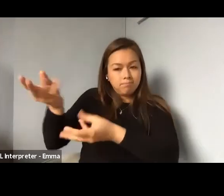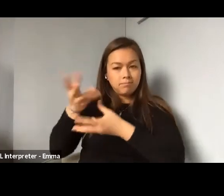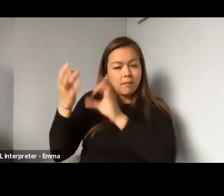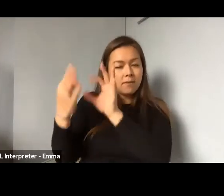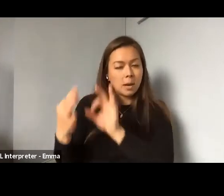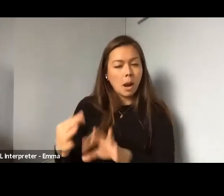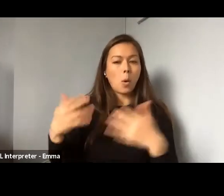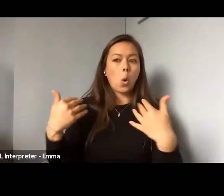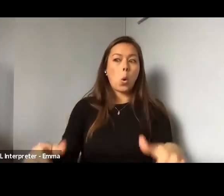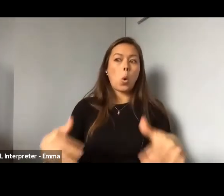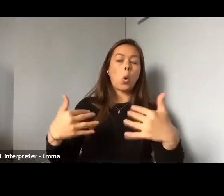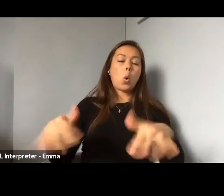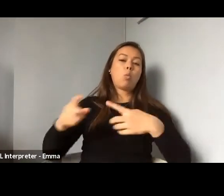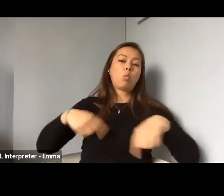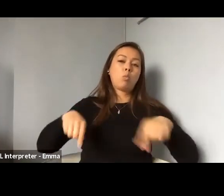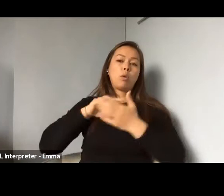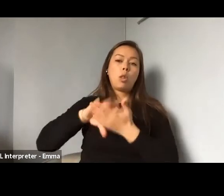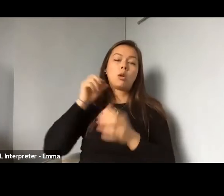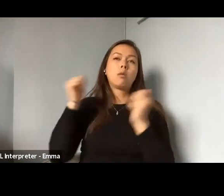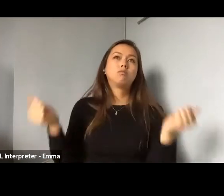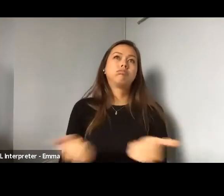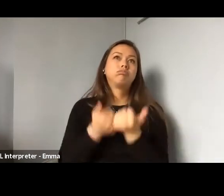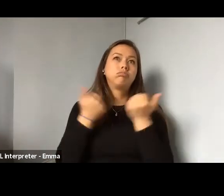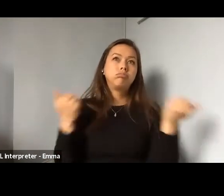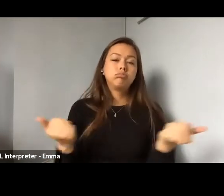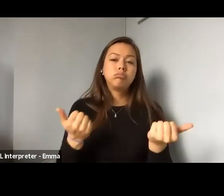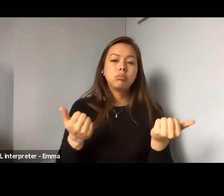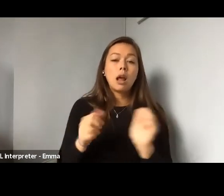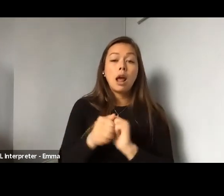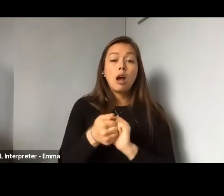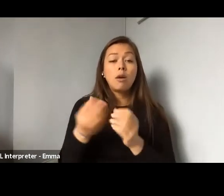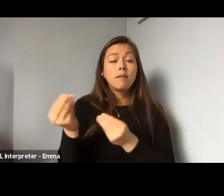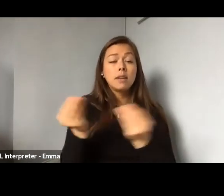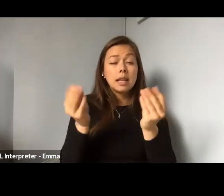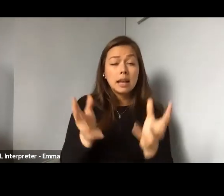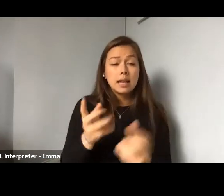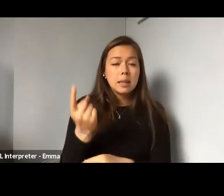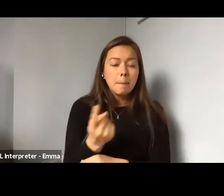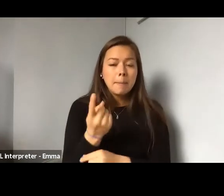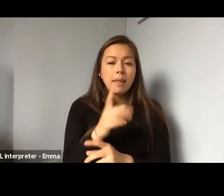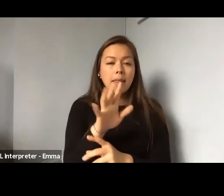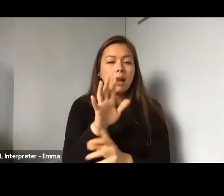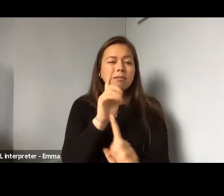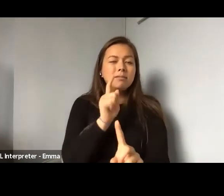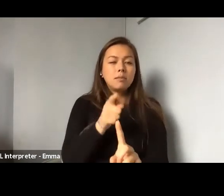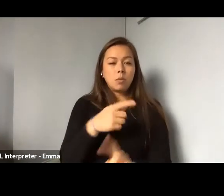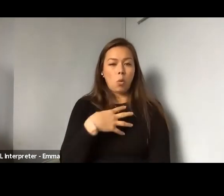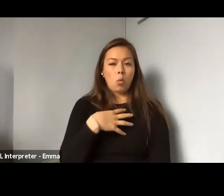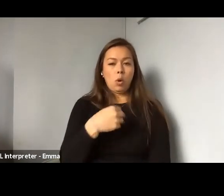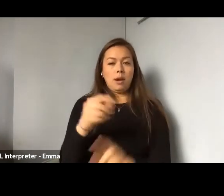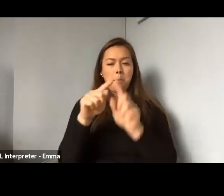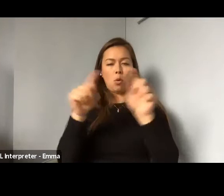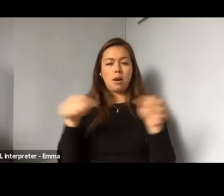through or facilitating through something that is this kind of whiteboard technology needs repetitive